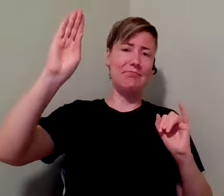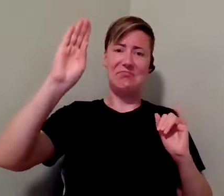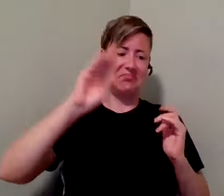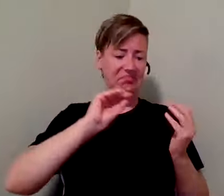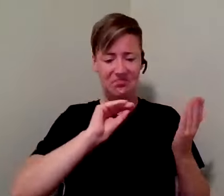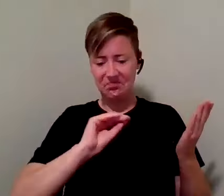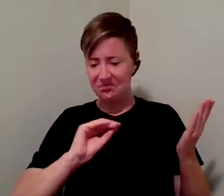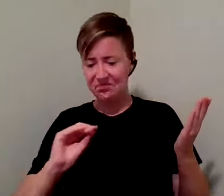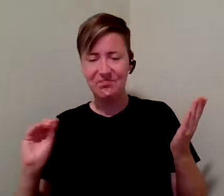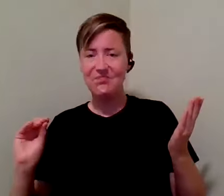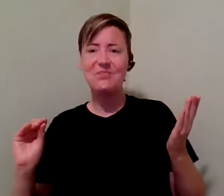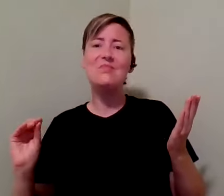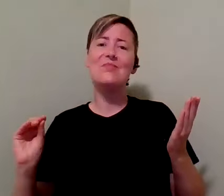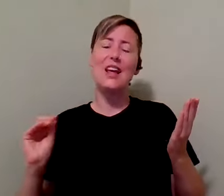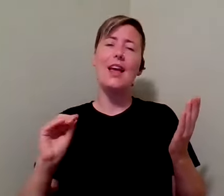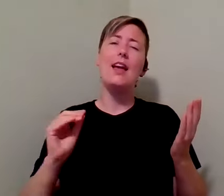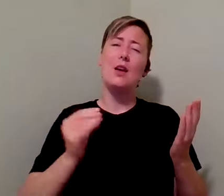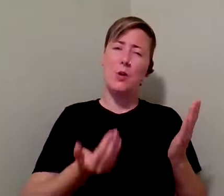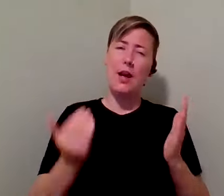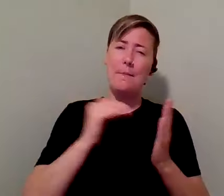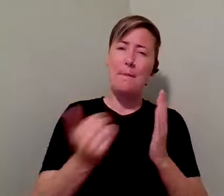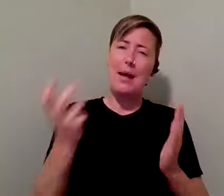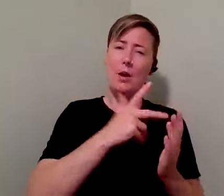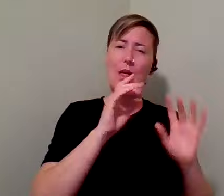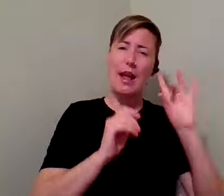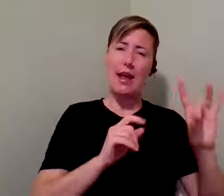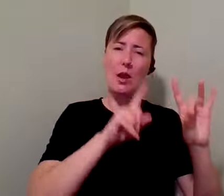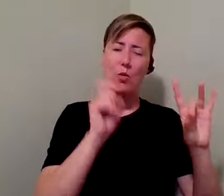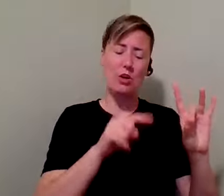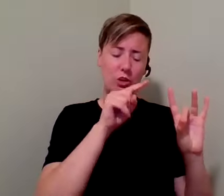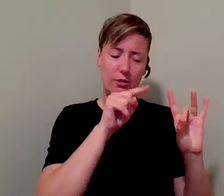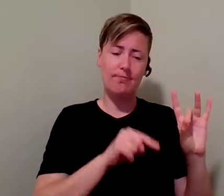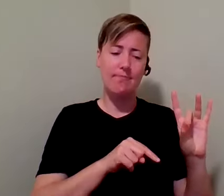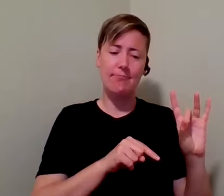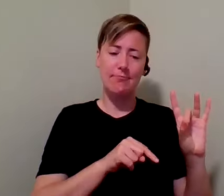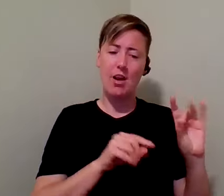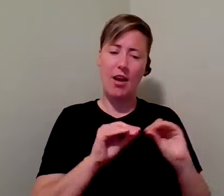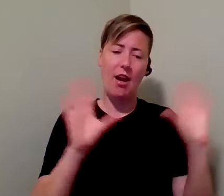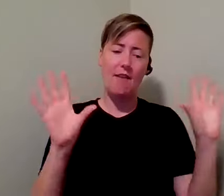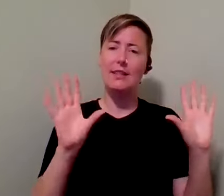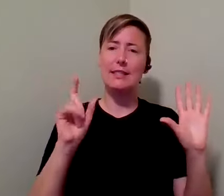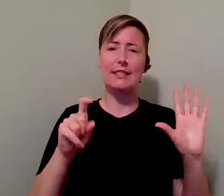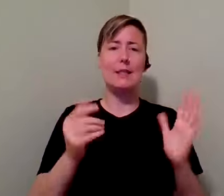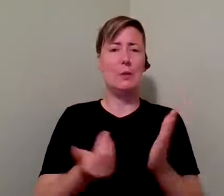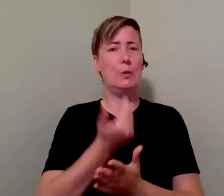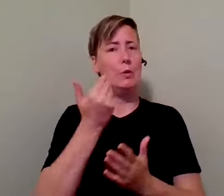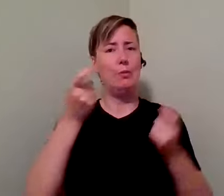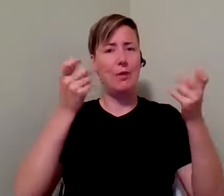questions reinforces for me the need for a new manager in my life, which brings me to step two. Now I had all this